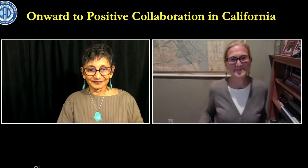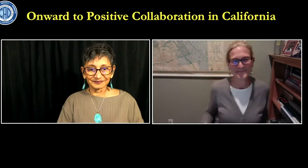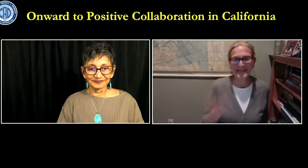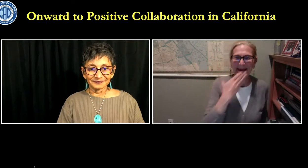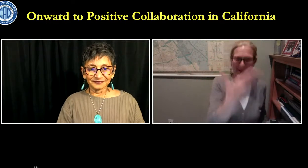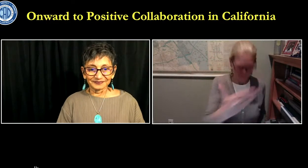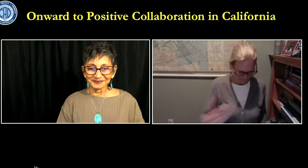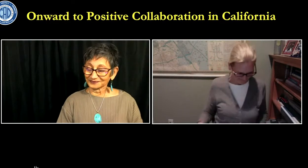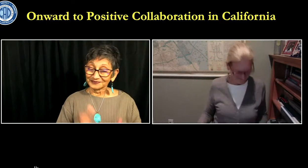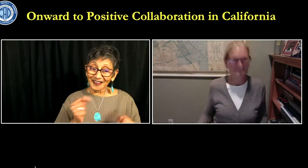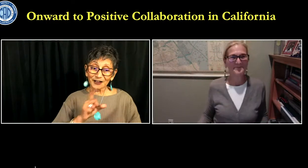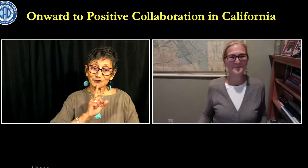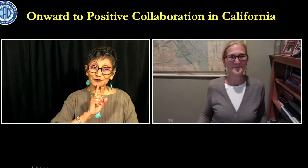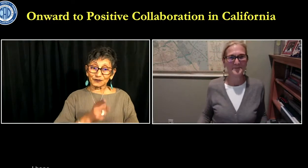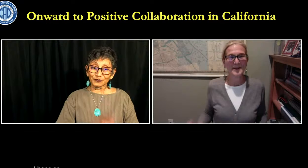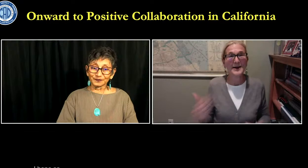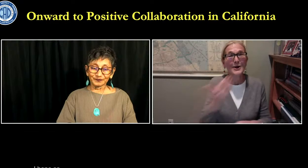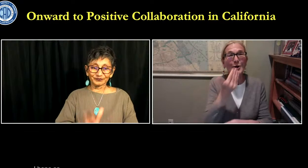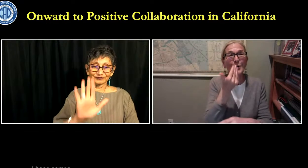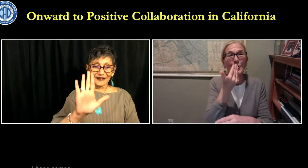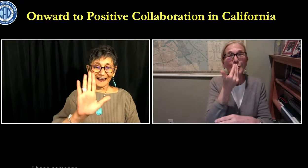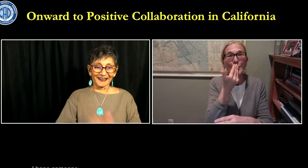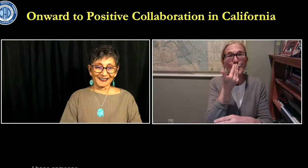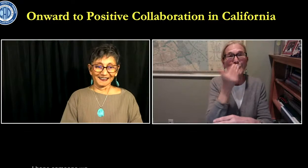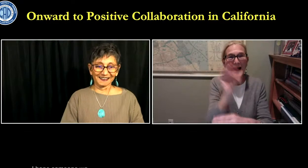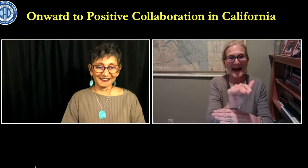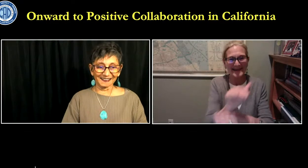still enjoyed it. Better than nothing in this Zoom world.